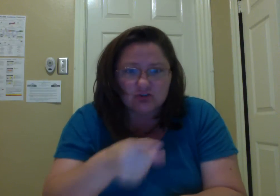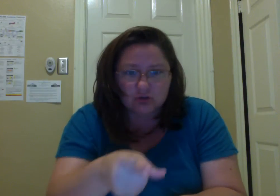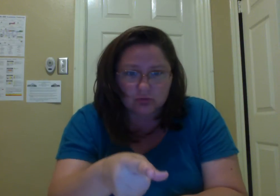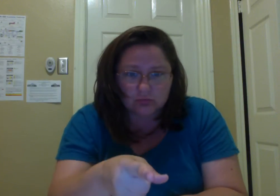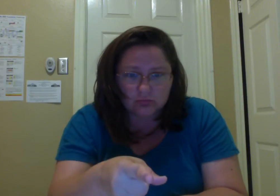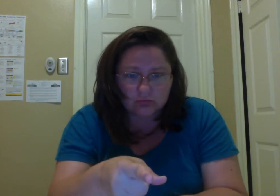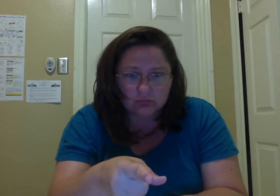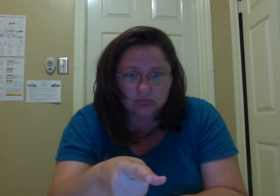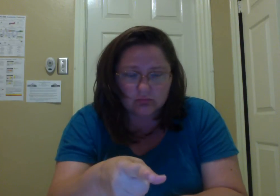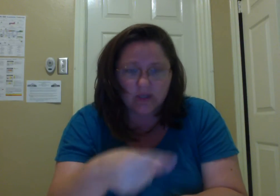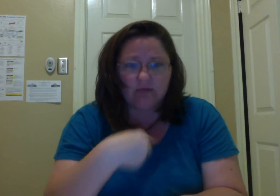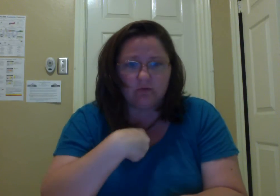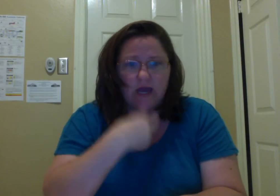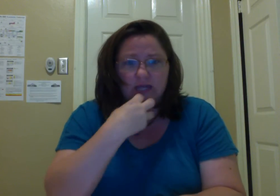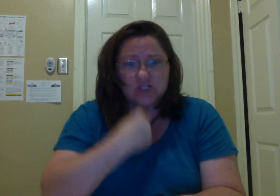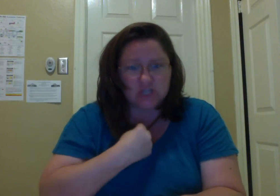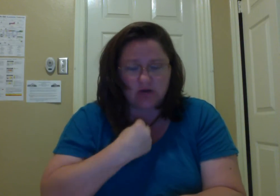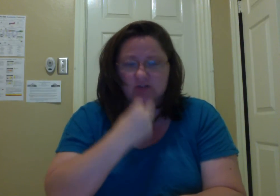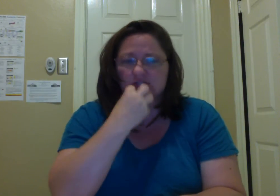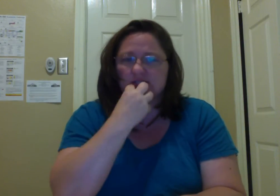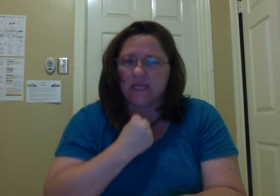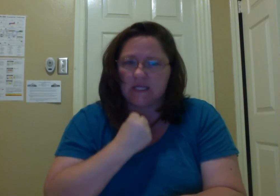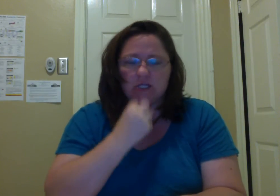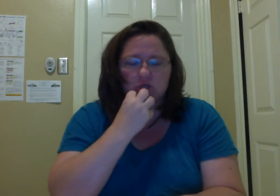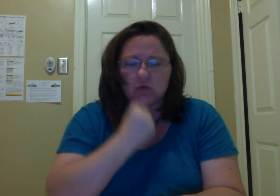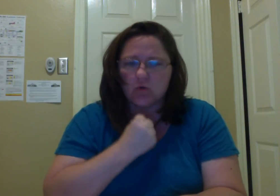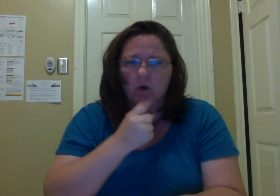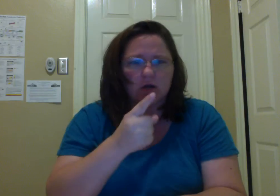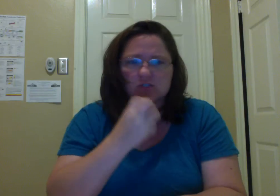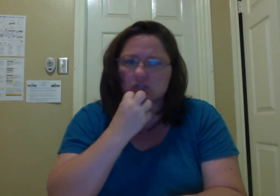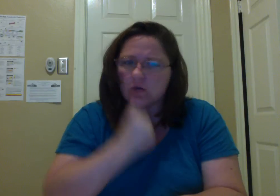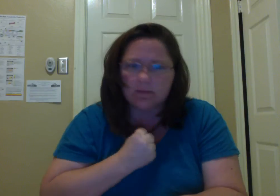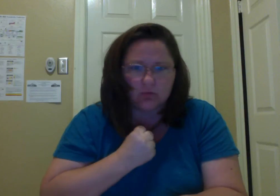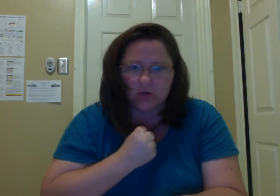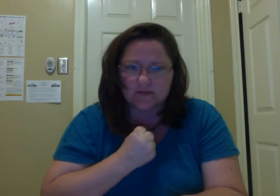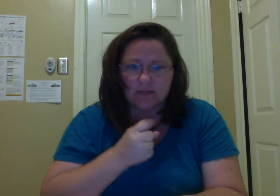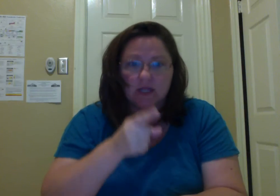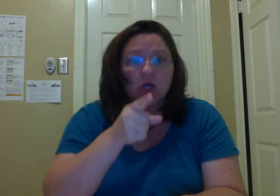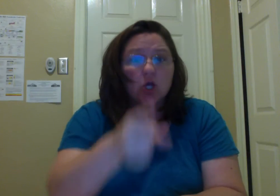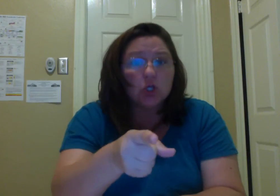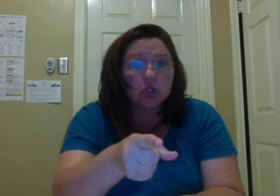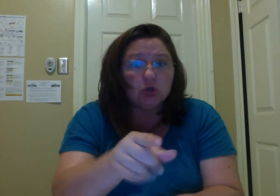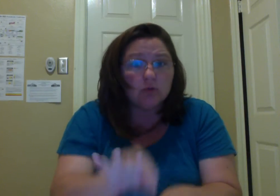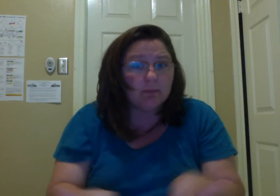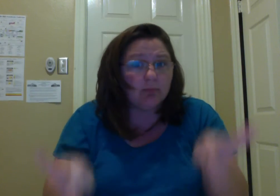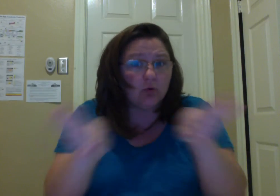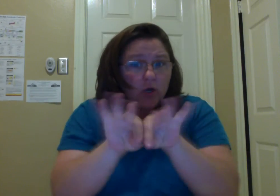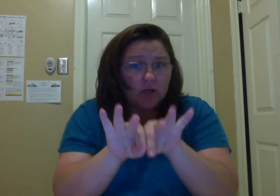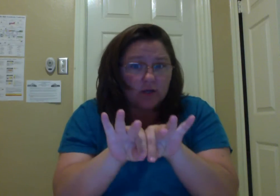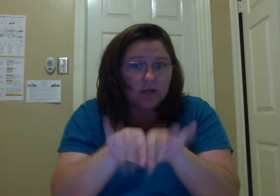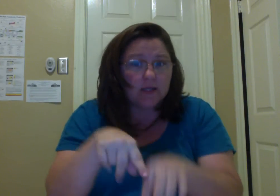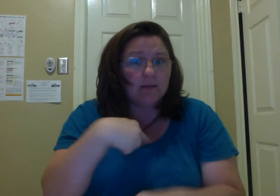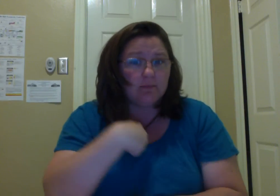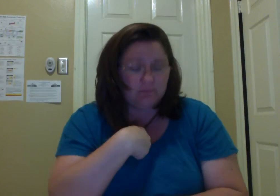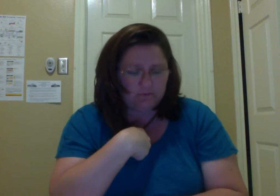you. Okay, so I cherish. This is like you are so important to me. You important to